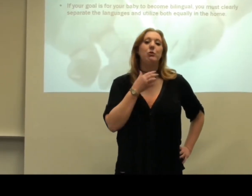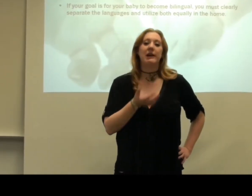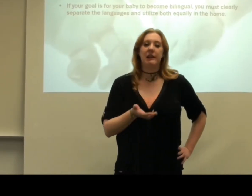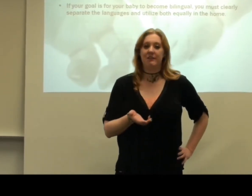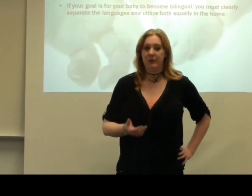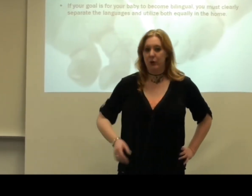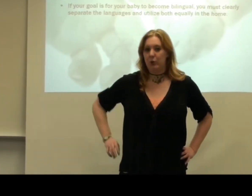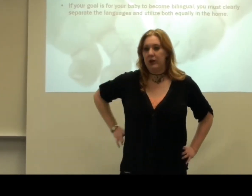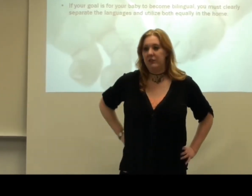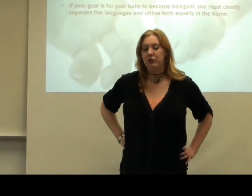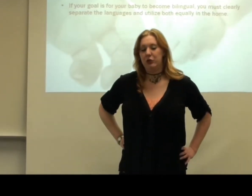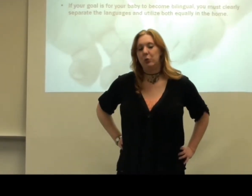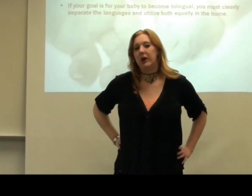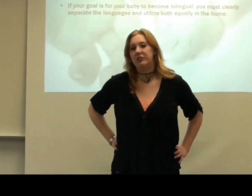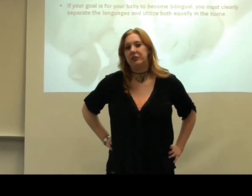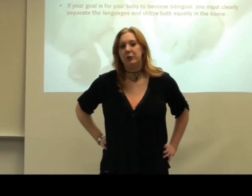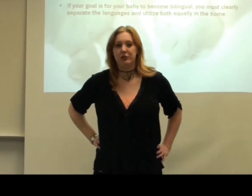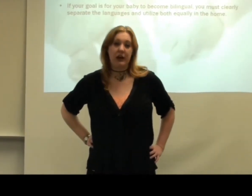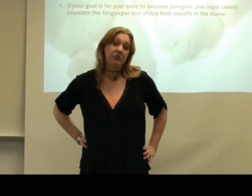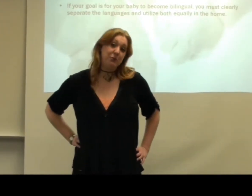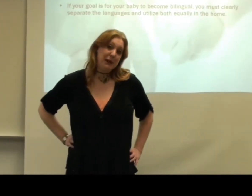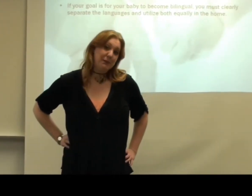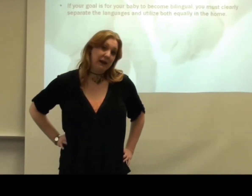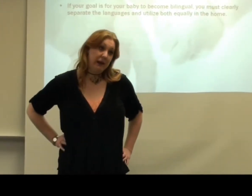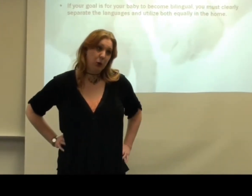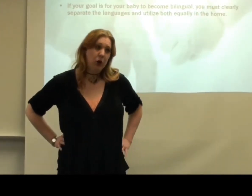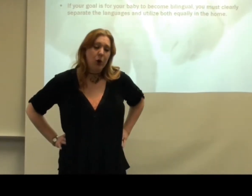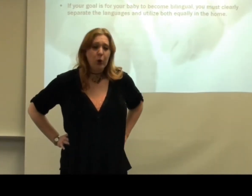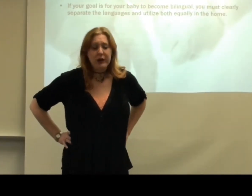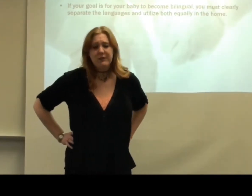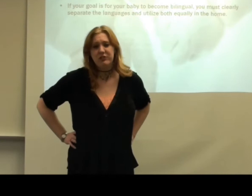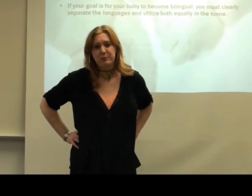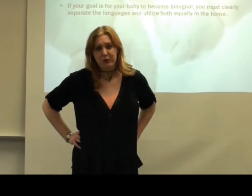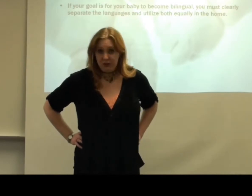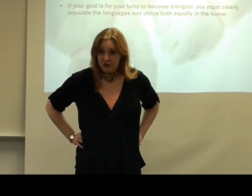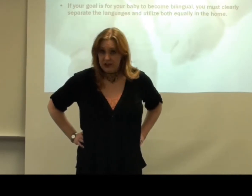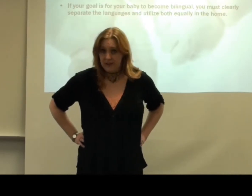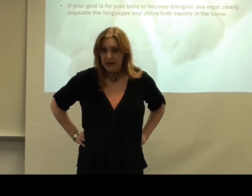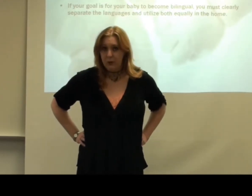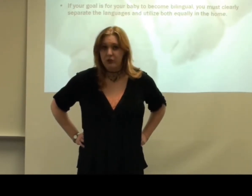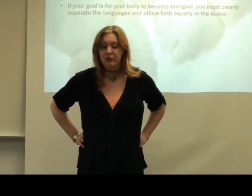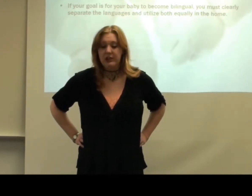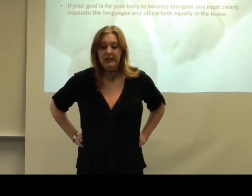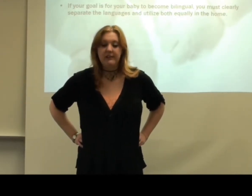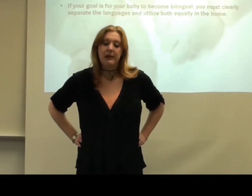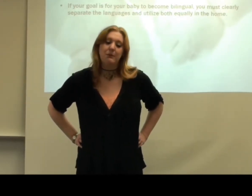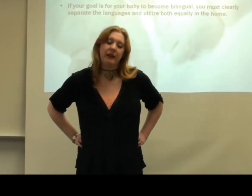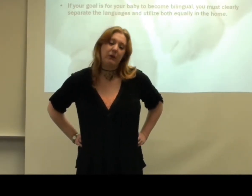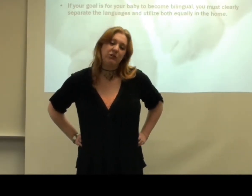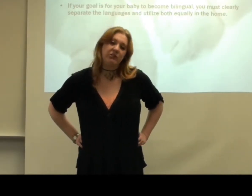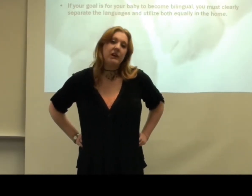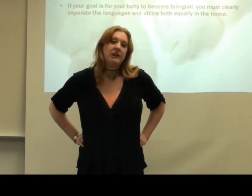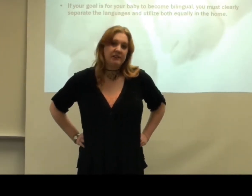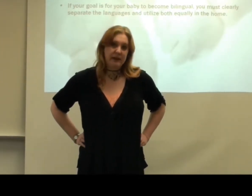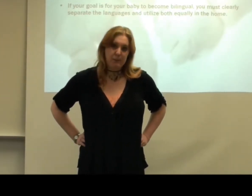it if you do want your child to be bilingual, or even just proficient in the language. You need to keep the languages